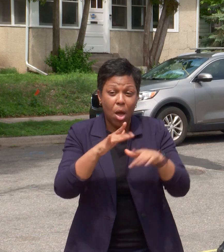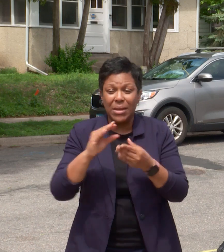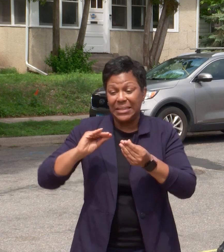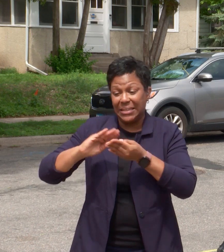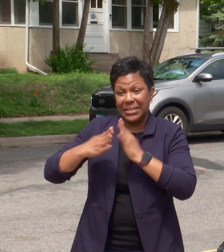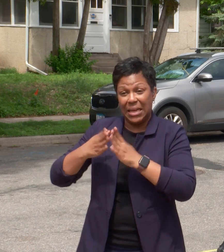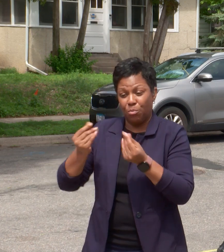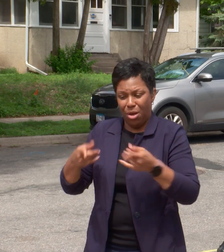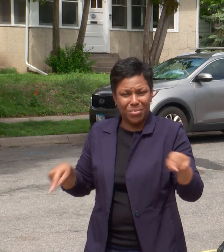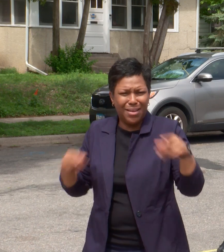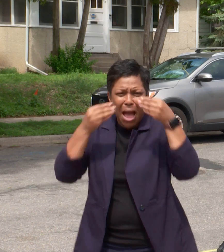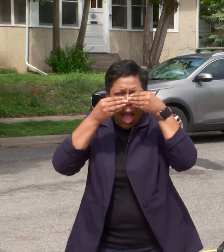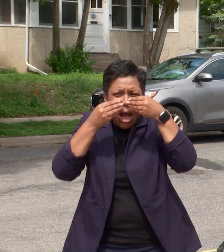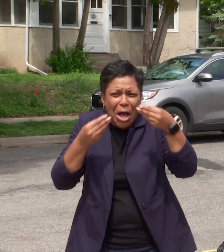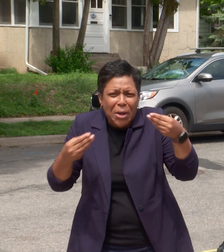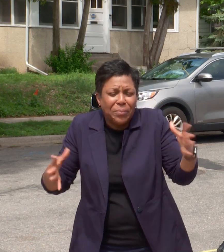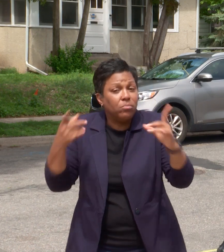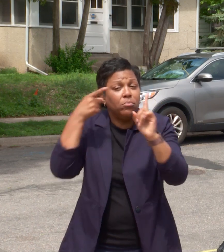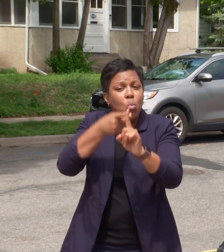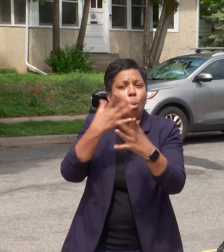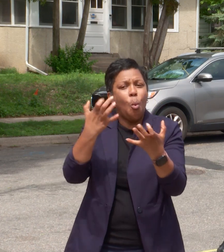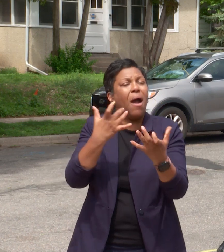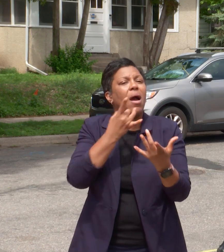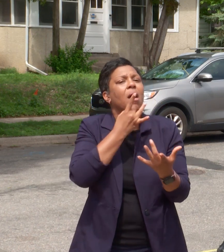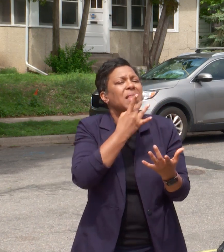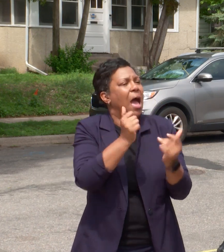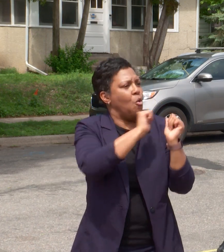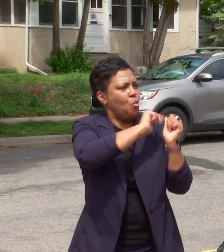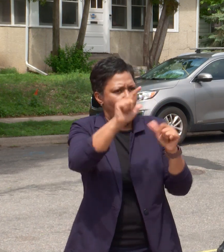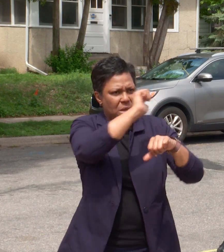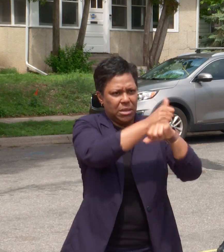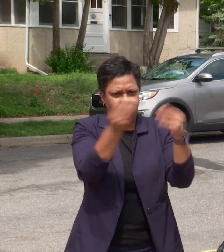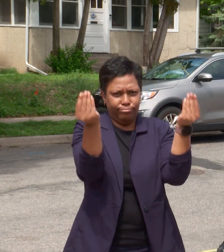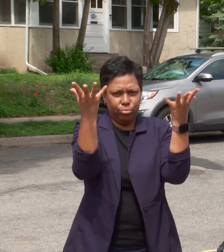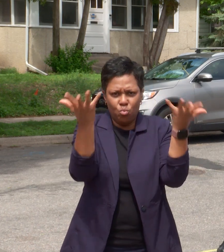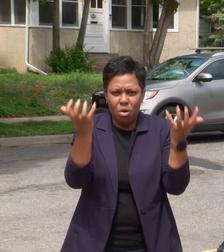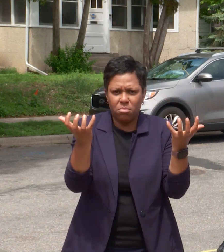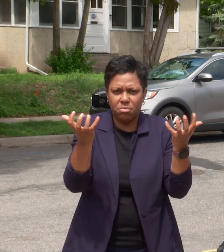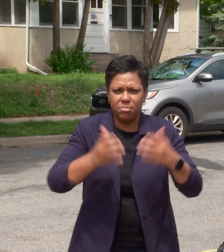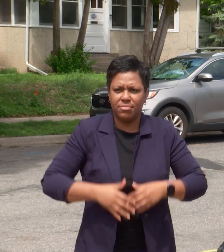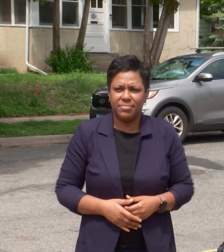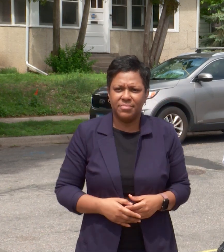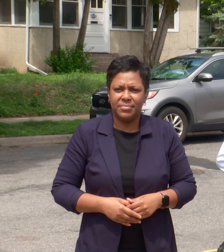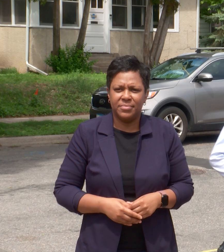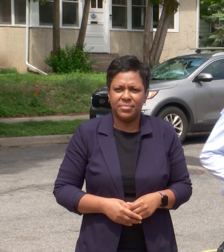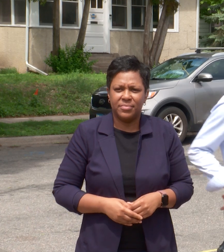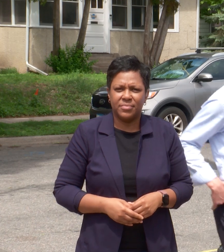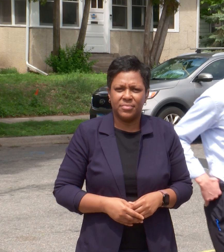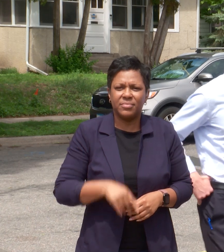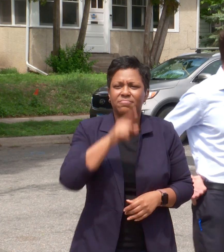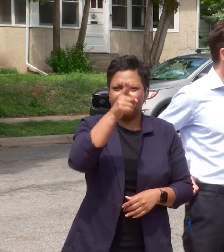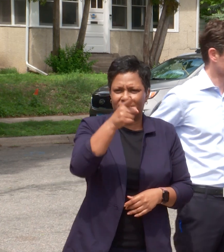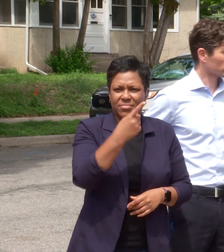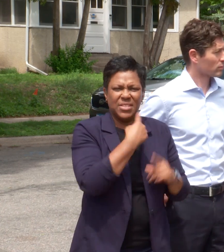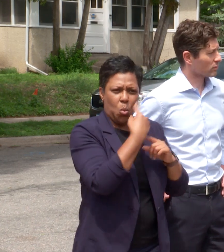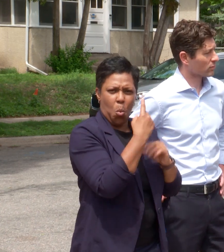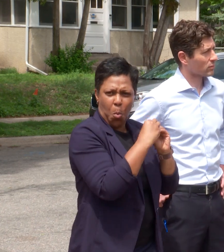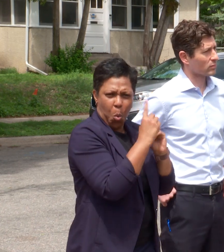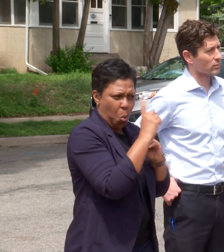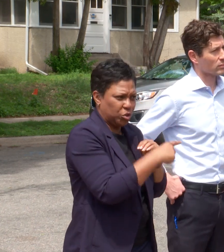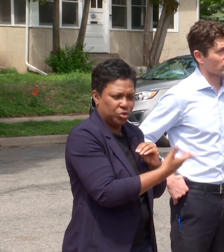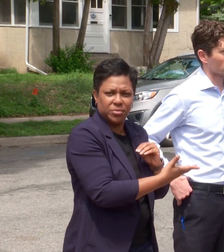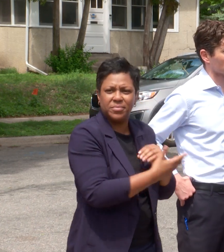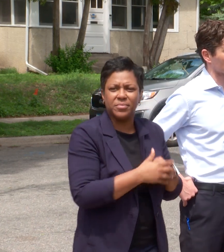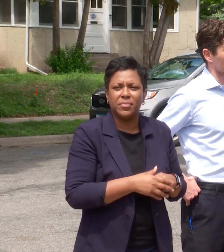And so we're doing our part to get the city lights turned back on. And okay, let's just yes. Joe Lauren